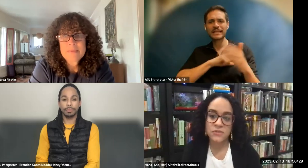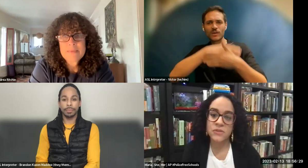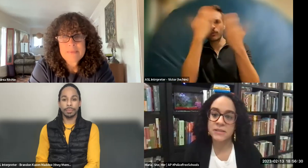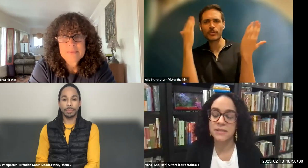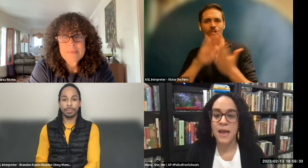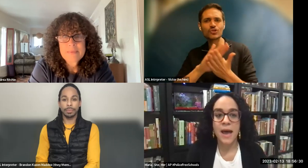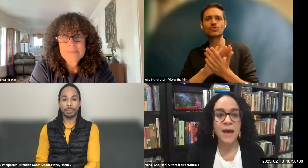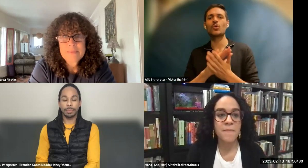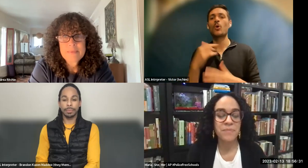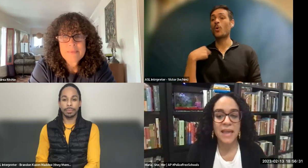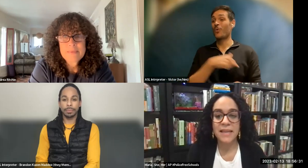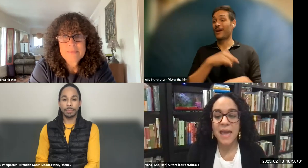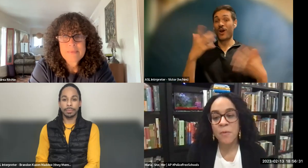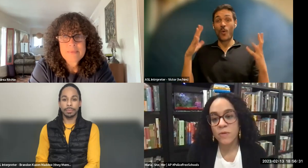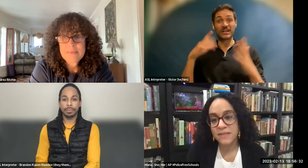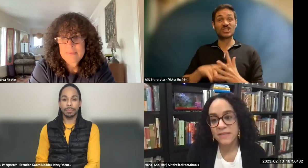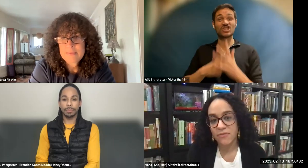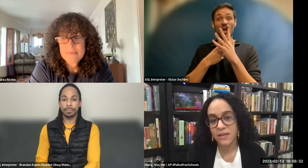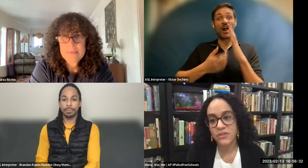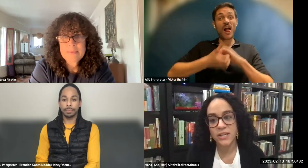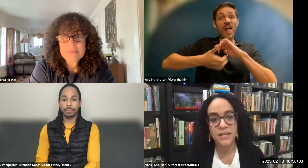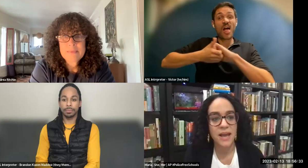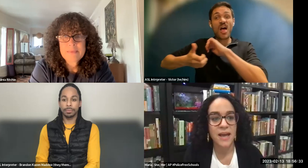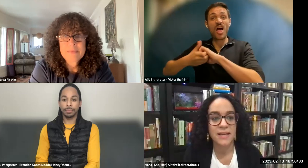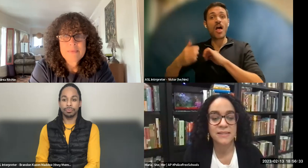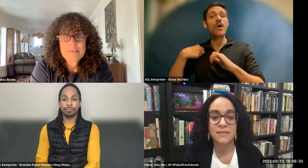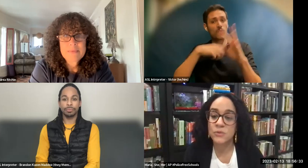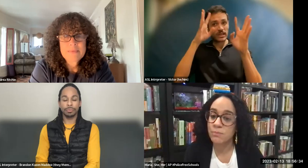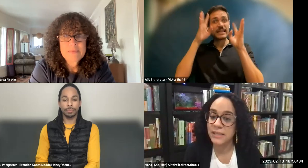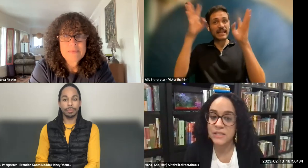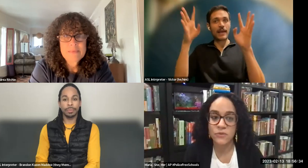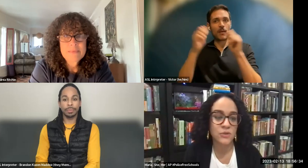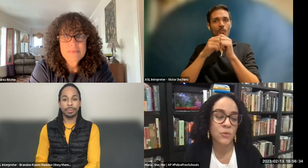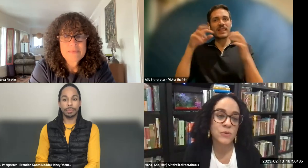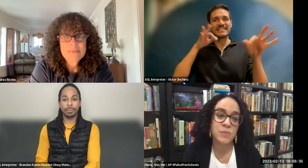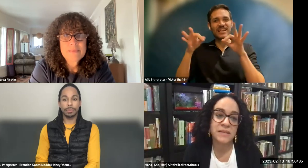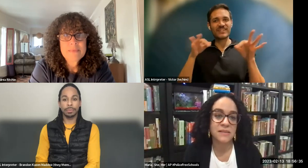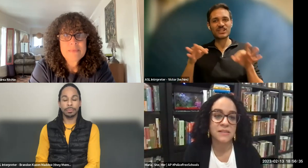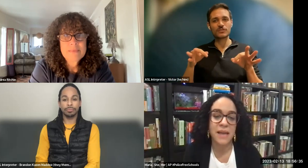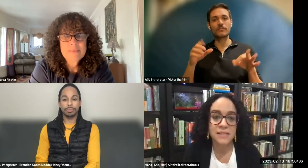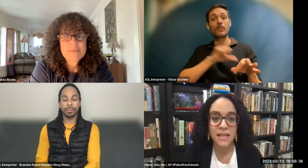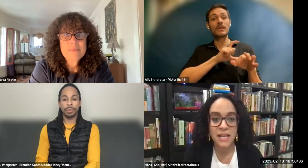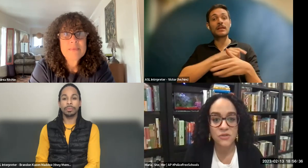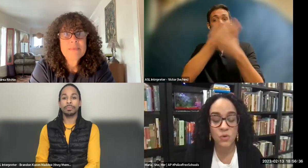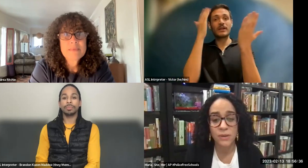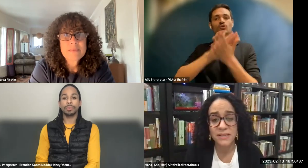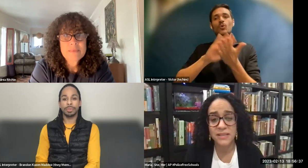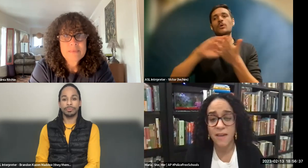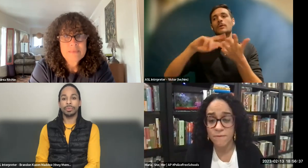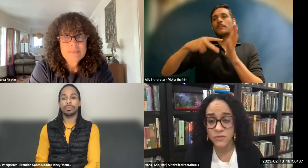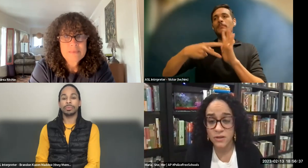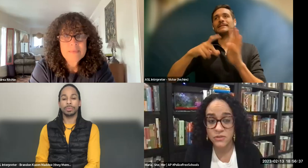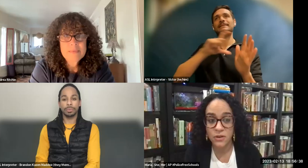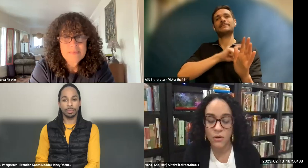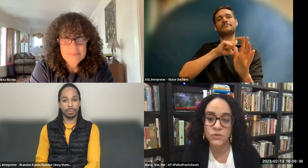school districts and came up with this definition. Police-free schools means dismantling school